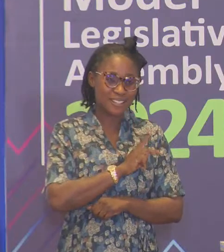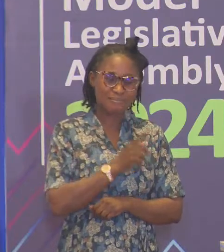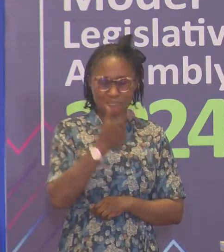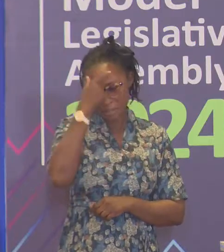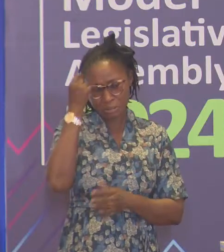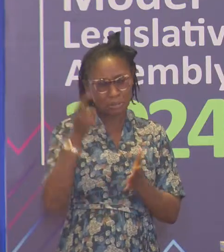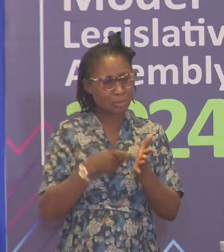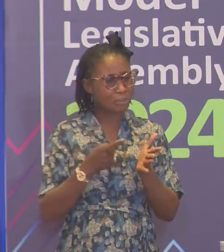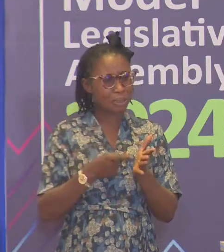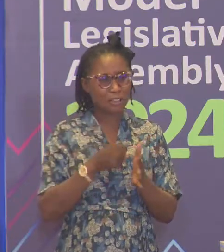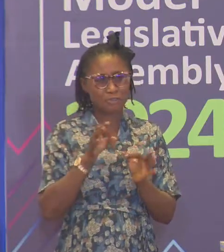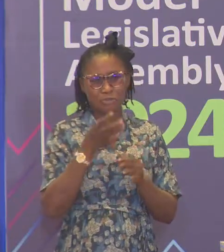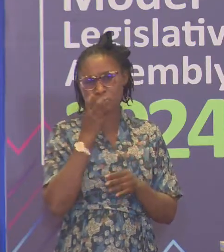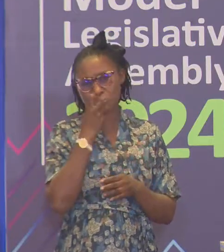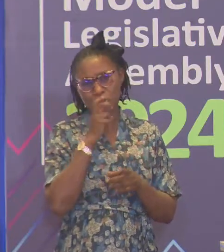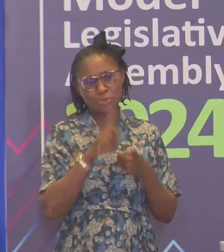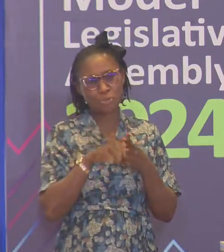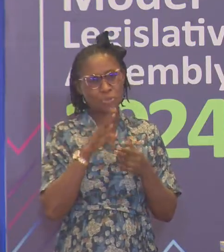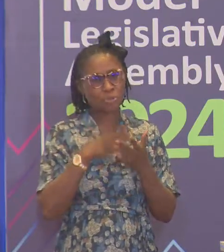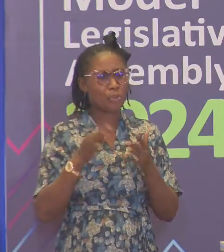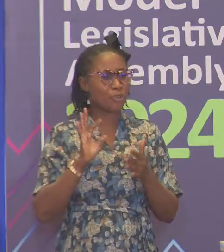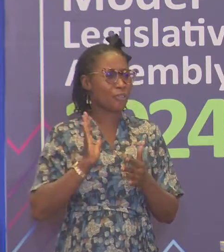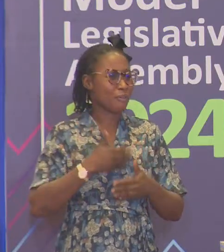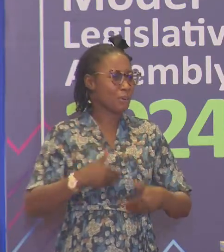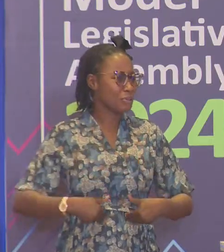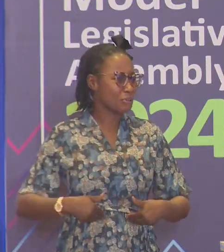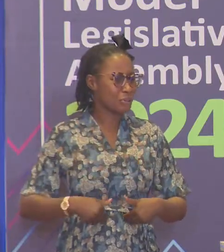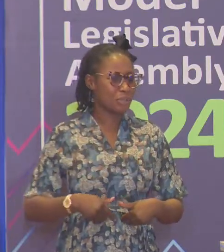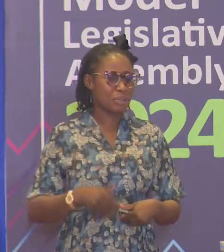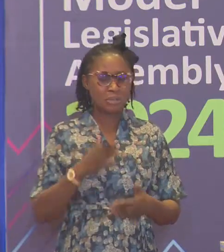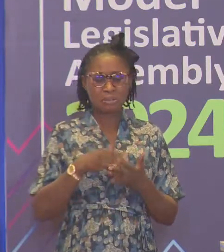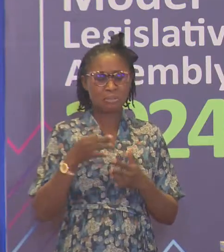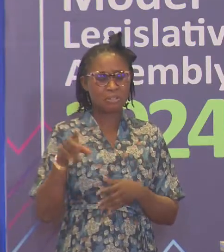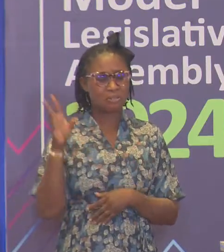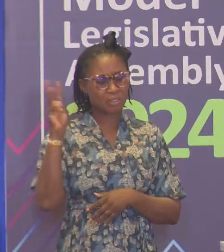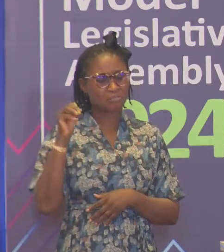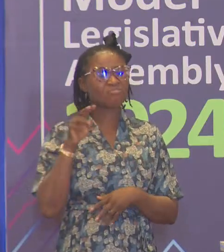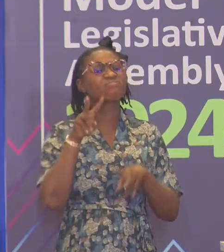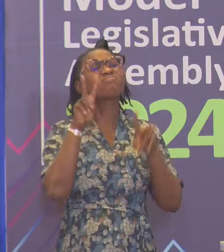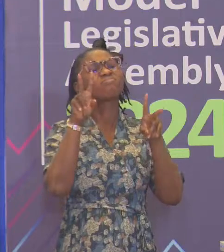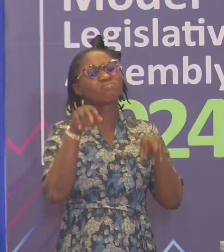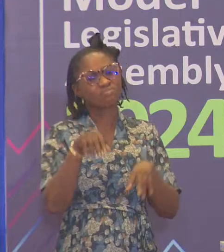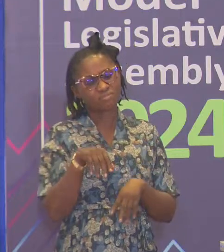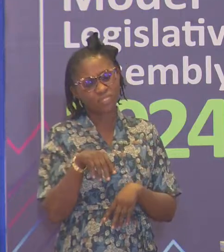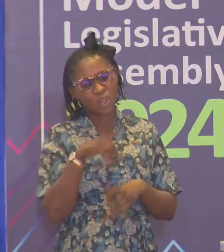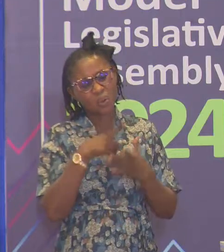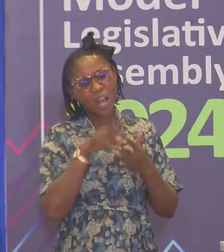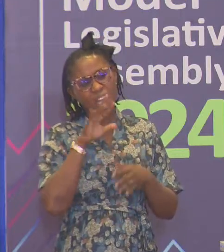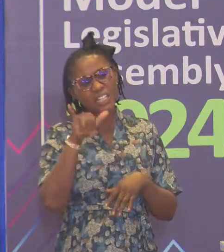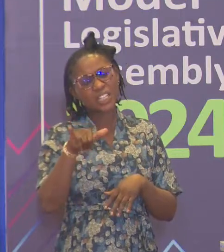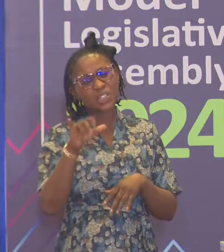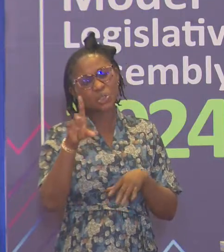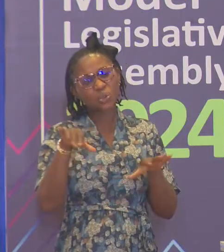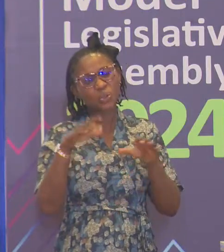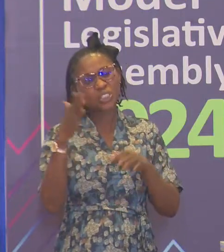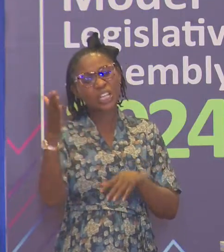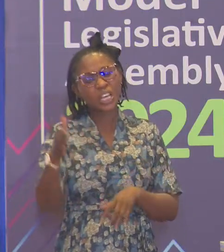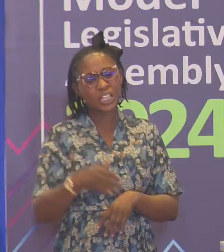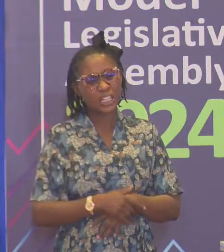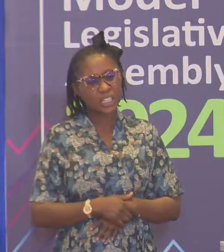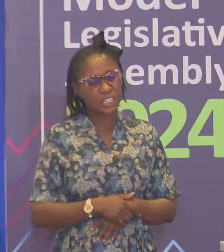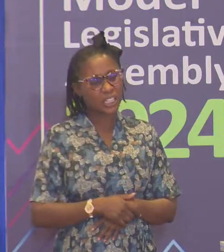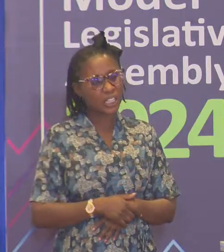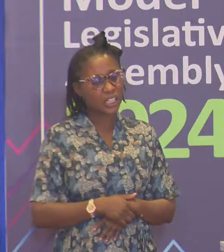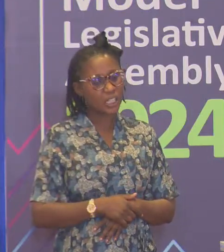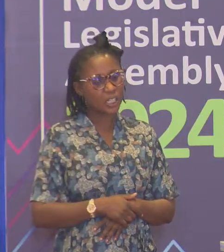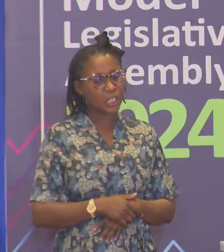you speak to some of our youths. Some of them will look at, what did they do in the National Assembly? My son had been to